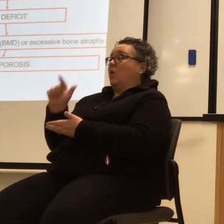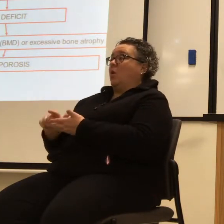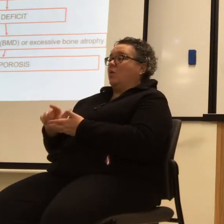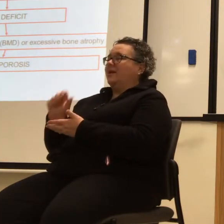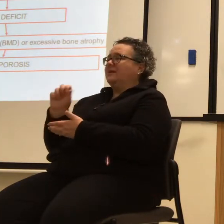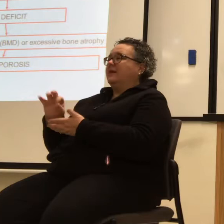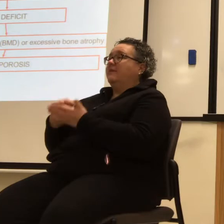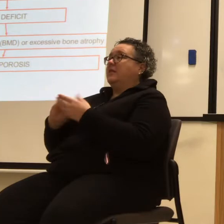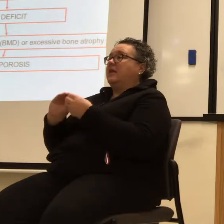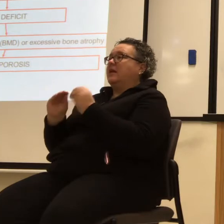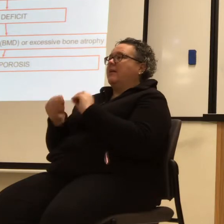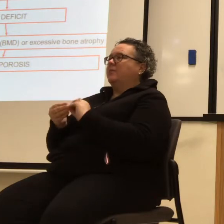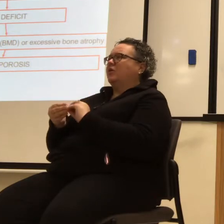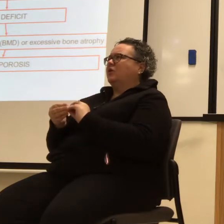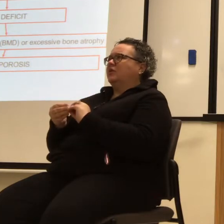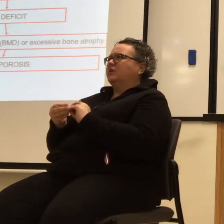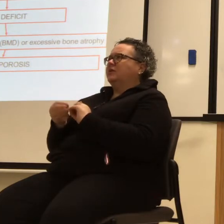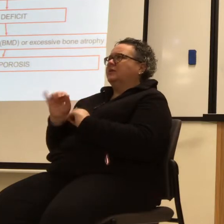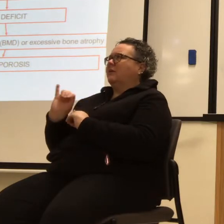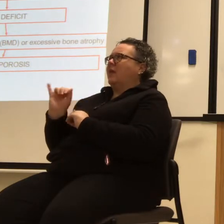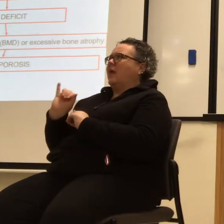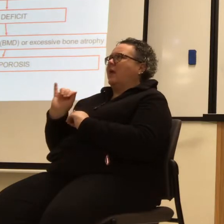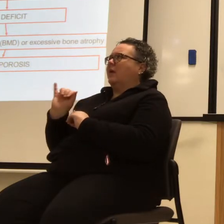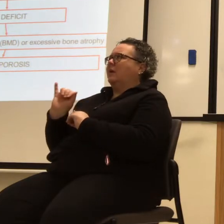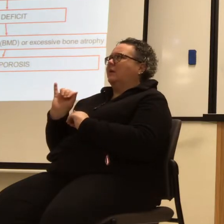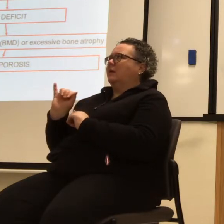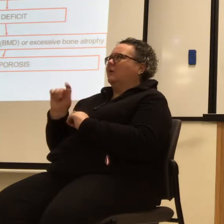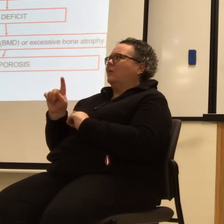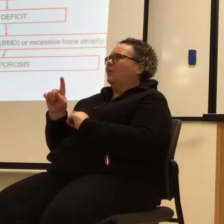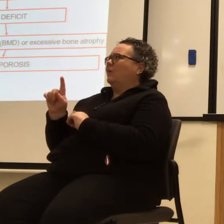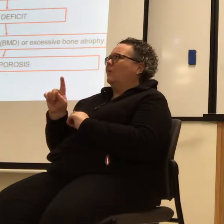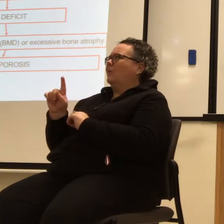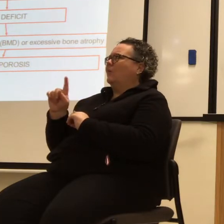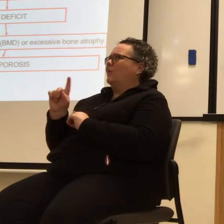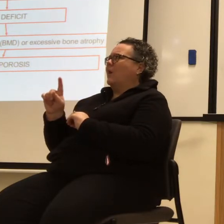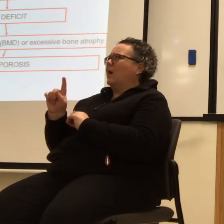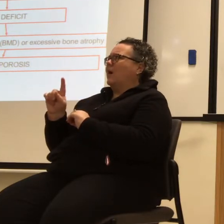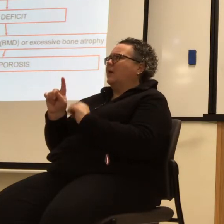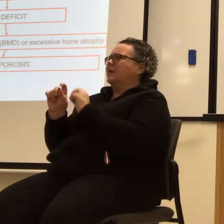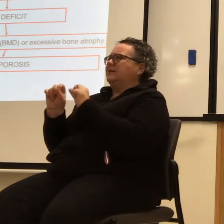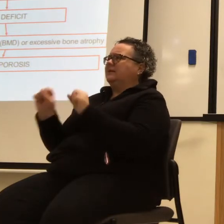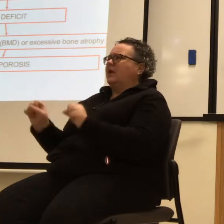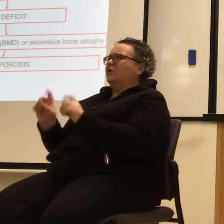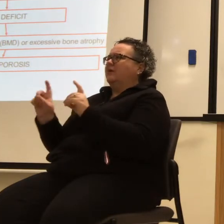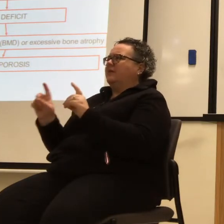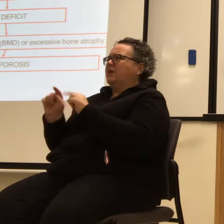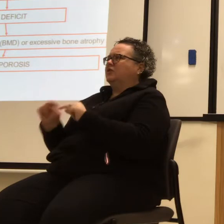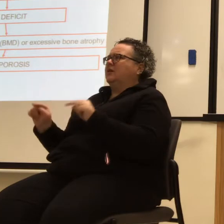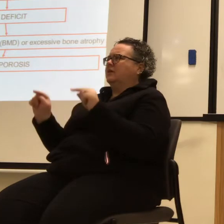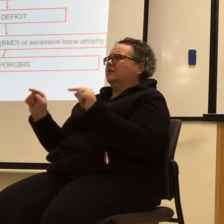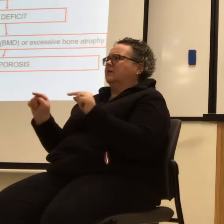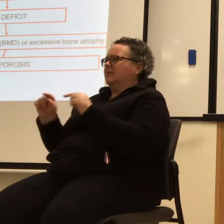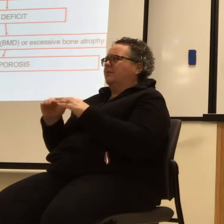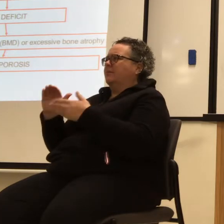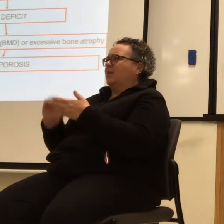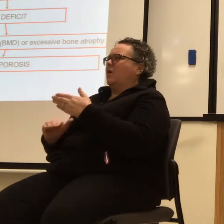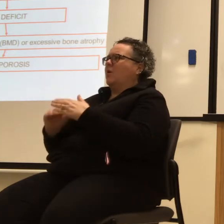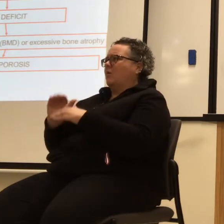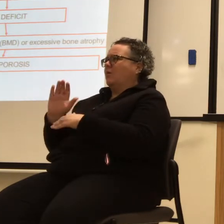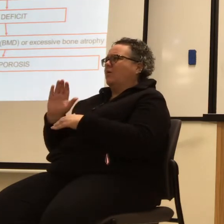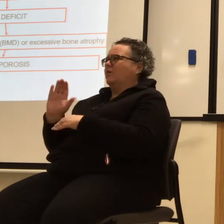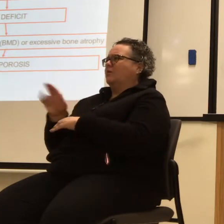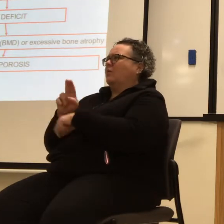the number is like about 1 standard deviation below the norm, okay?